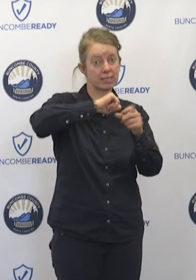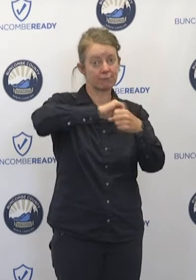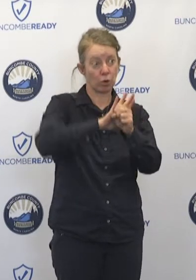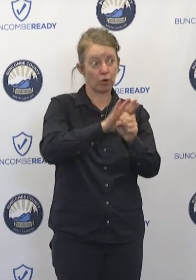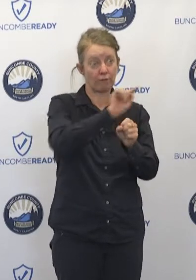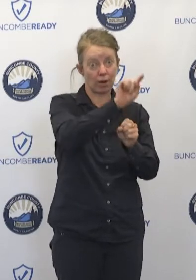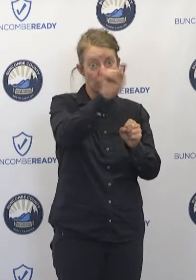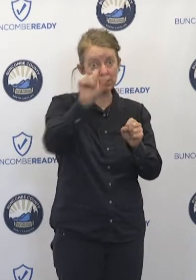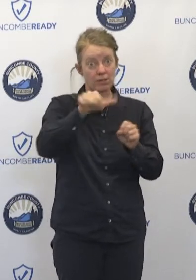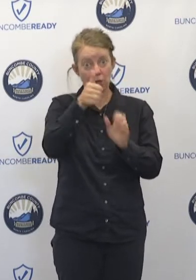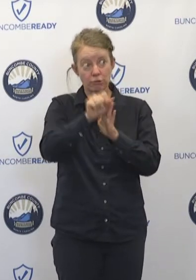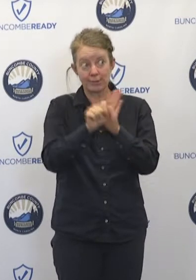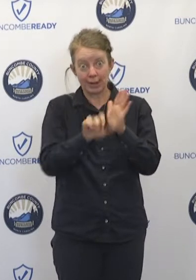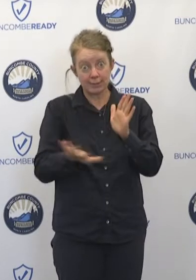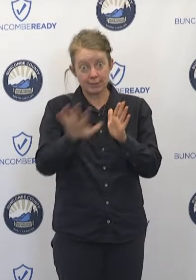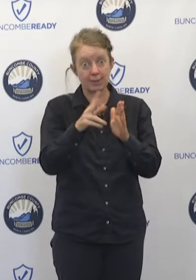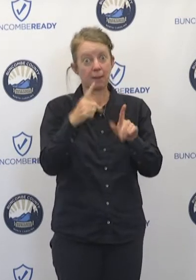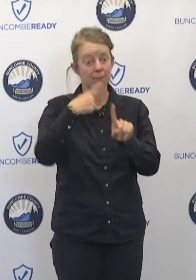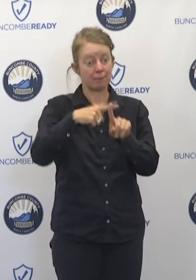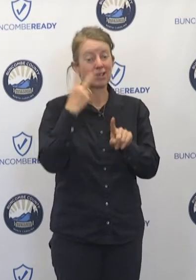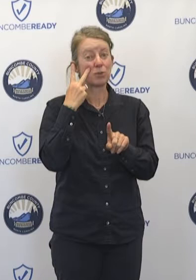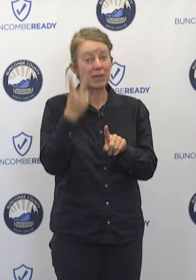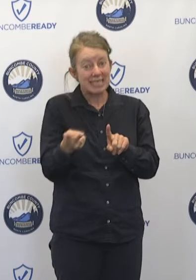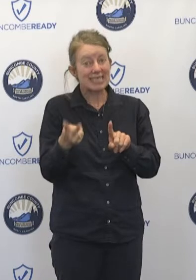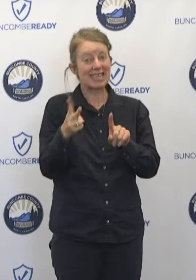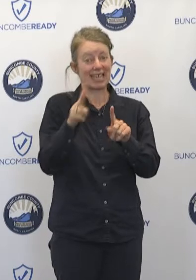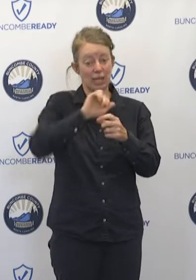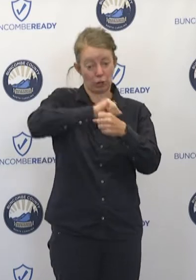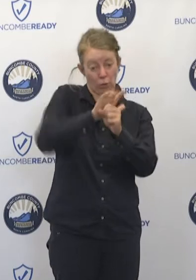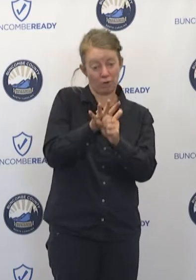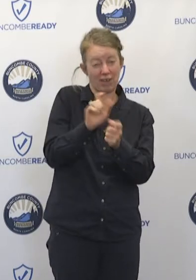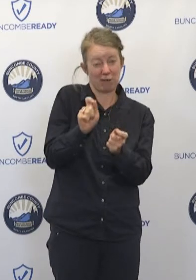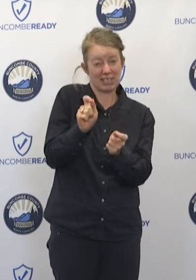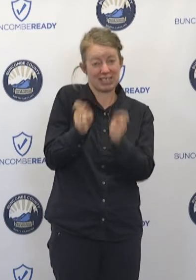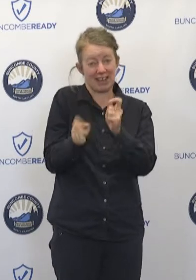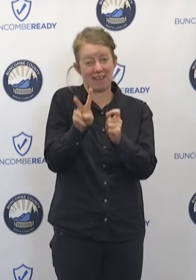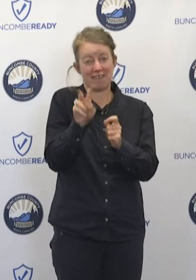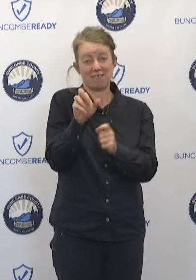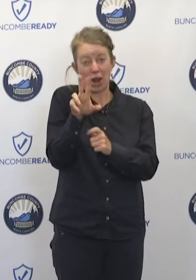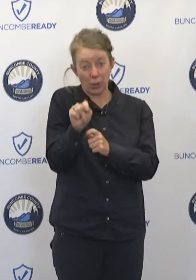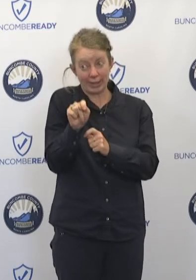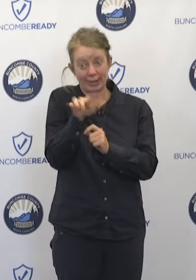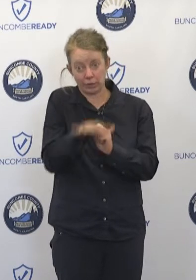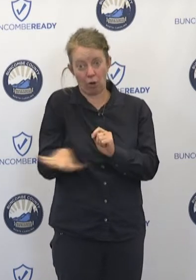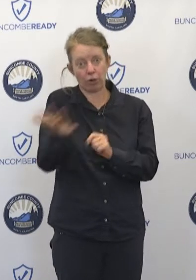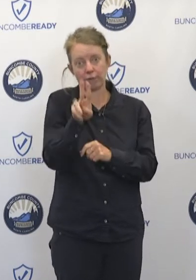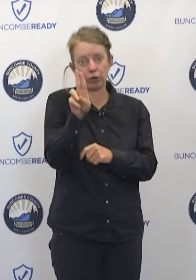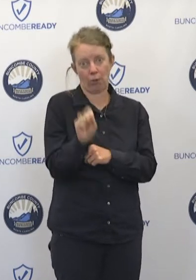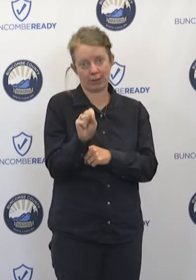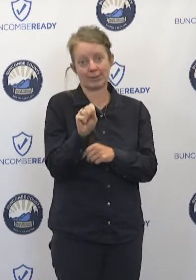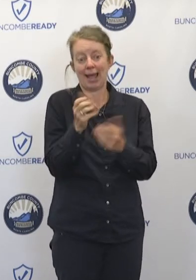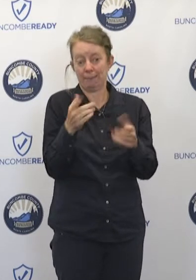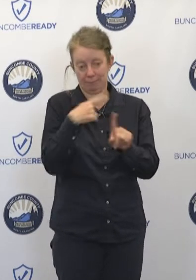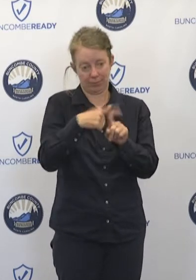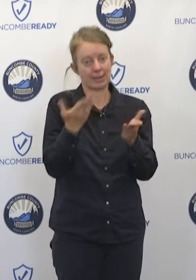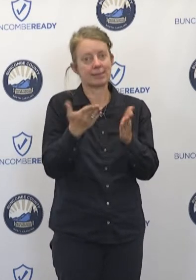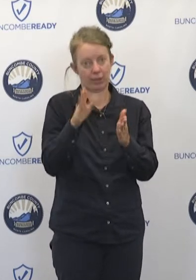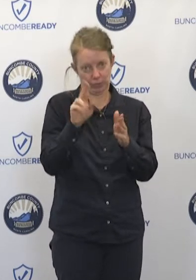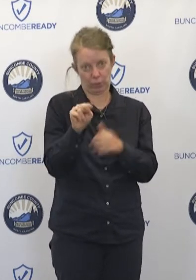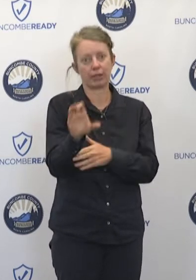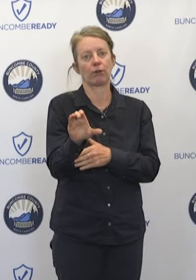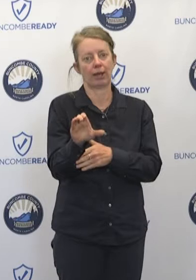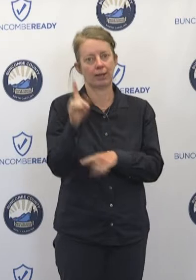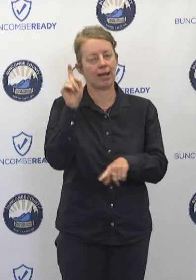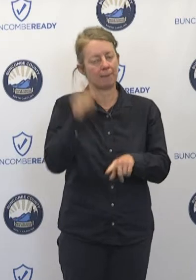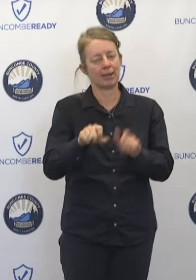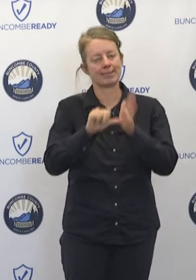to see variants of this virus circulating in our nation and our state. I cannot stress enough the importance of each of